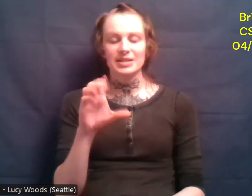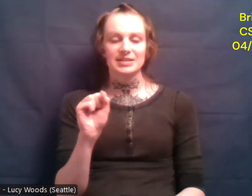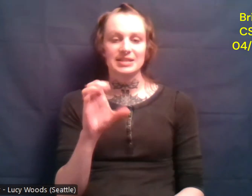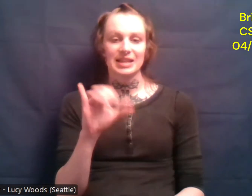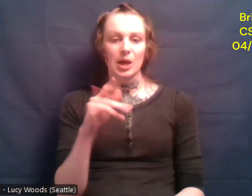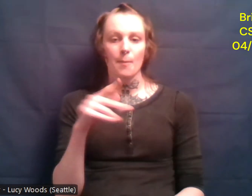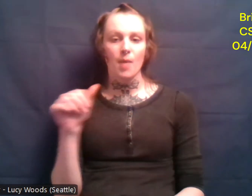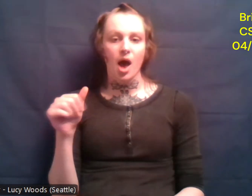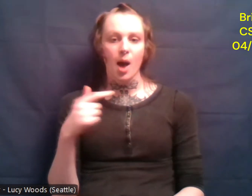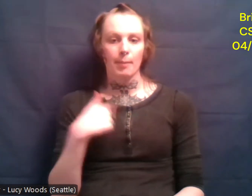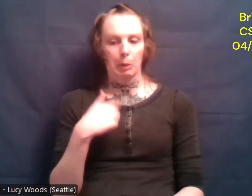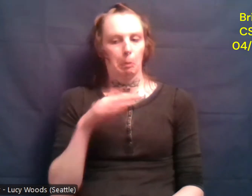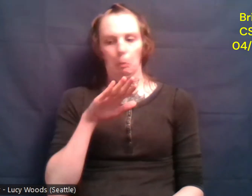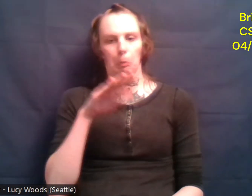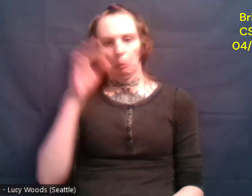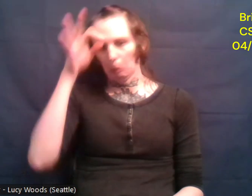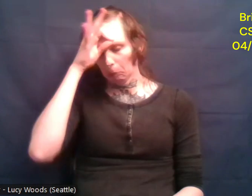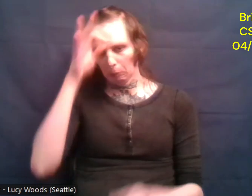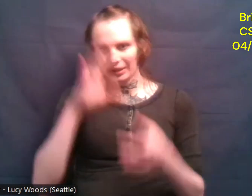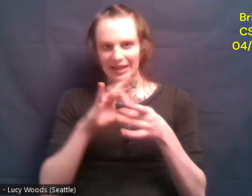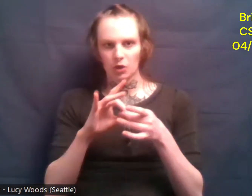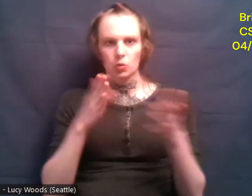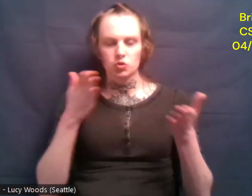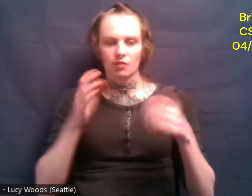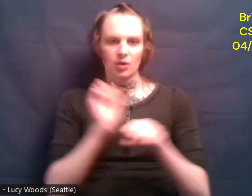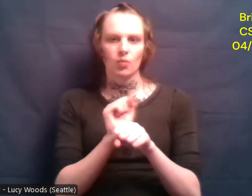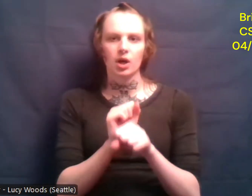different tr that's my timer.